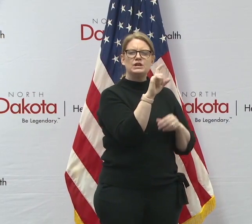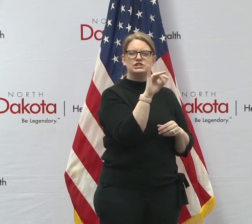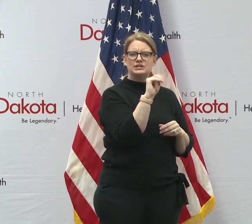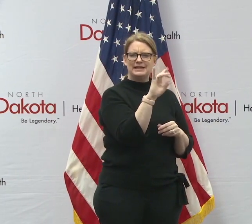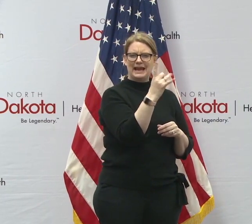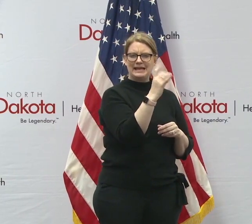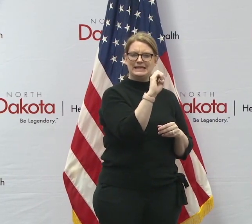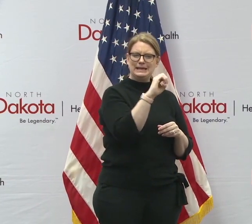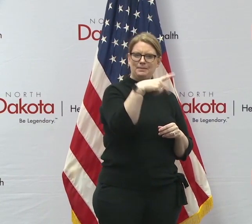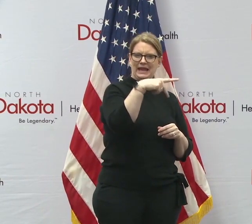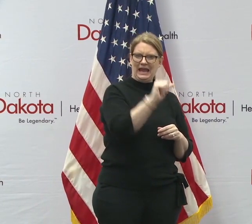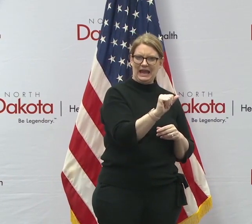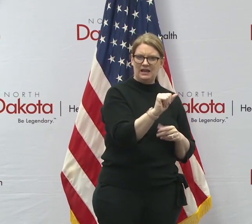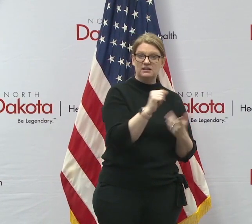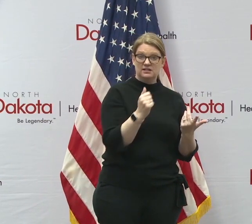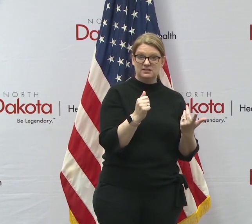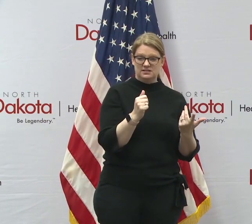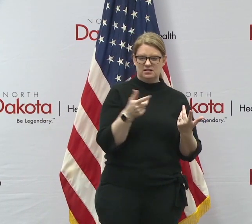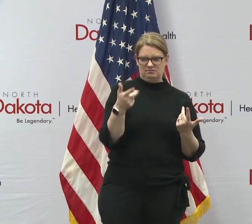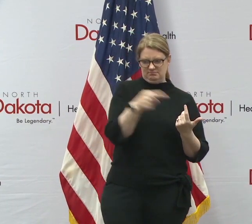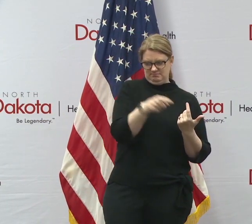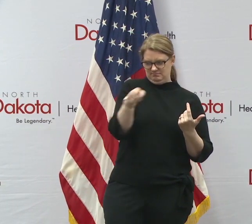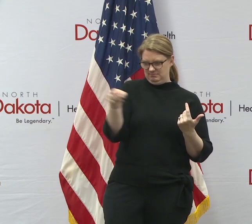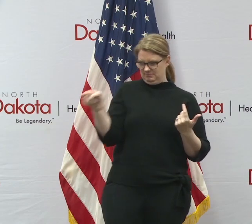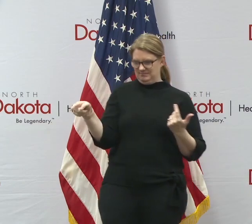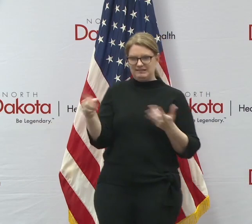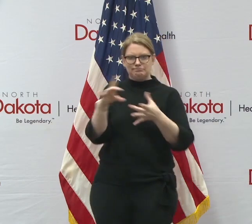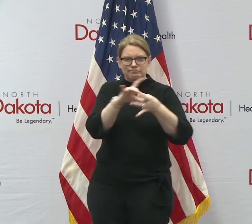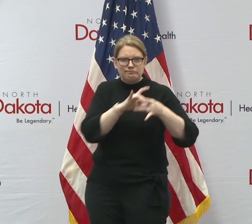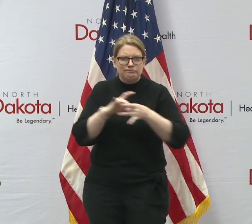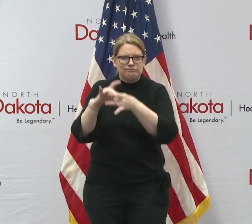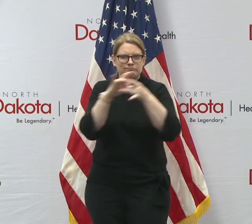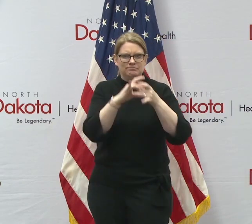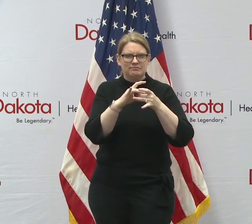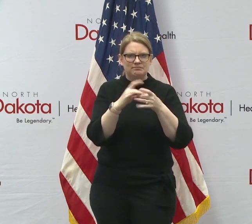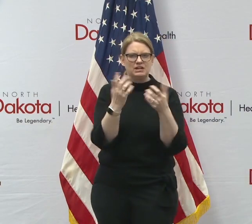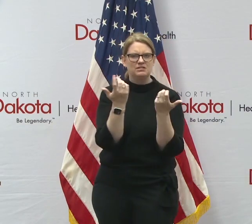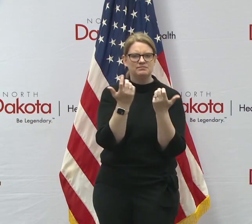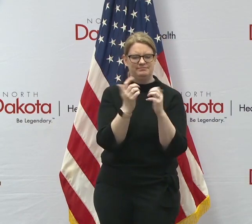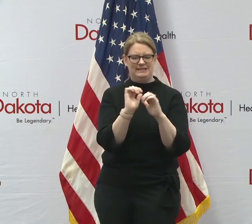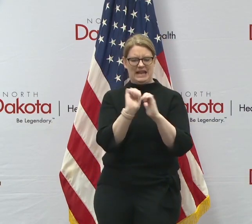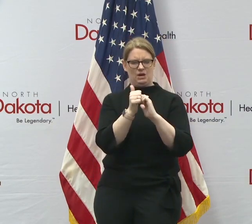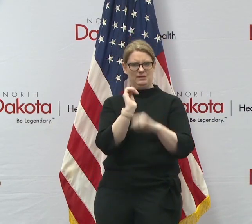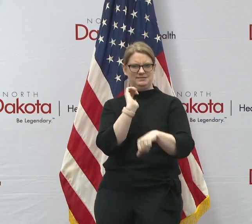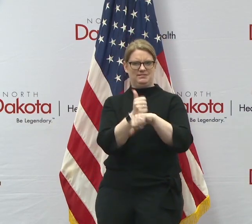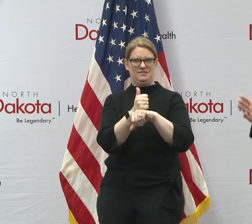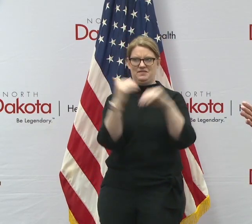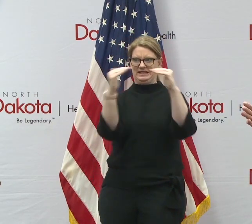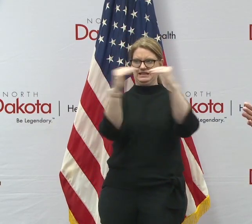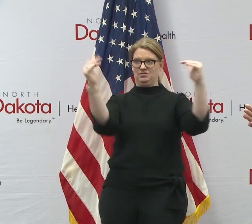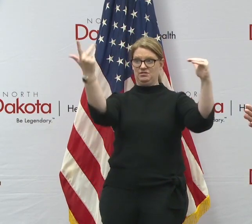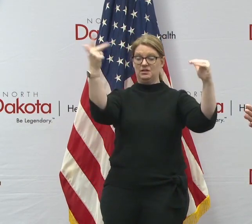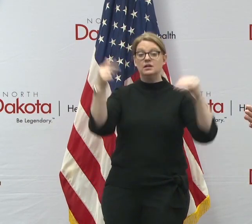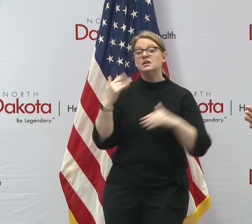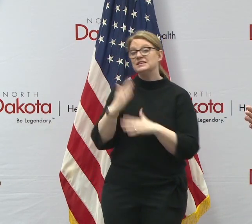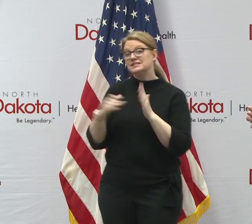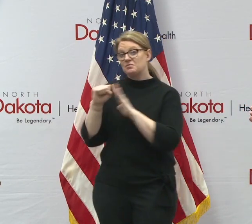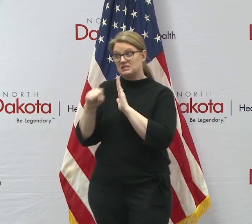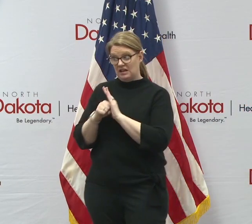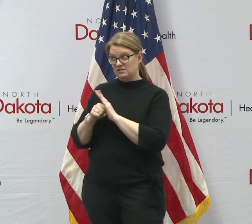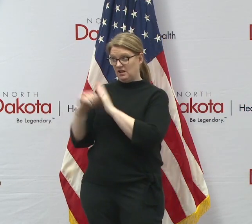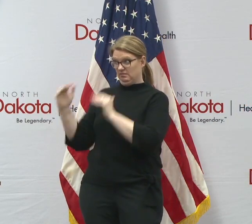was a lot of coordination with federal about how do we build that Tier 3 capacity, like other states are already into their Tier 3